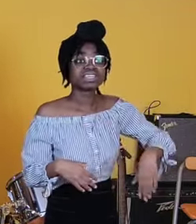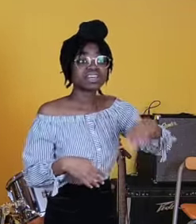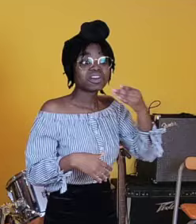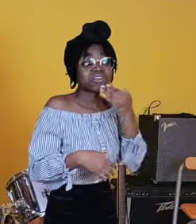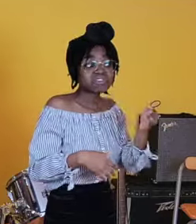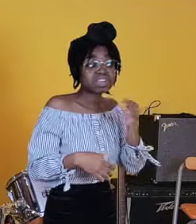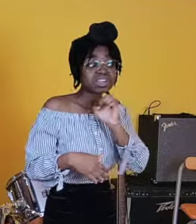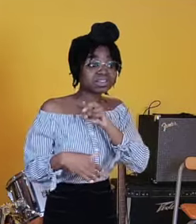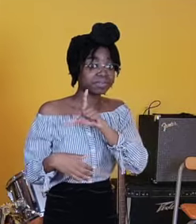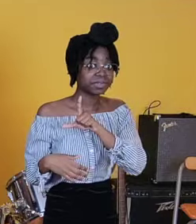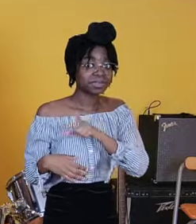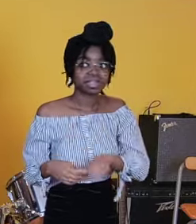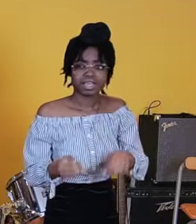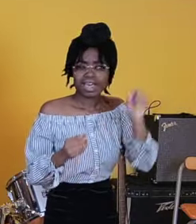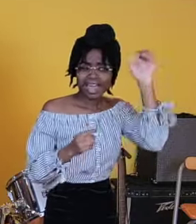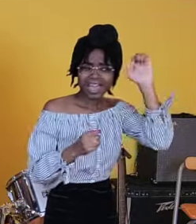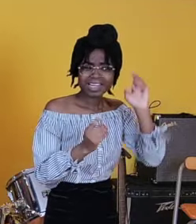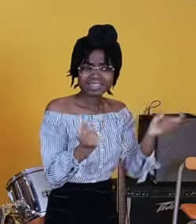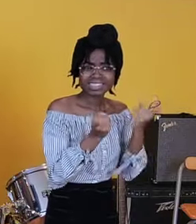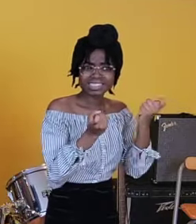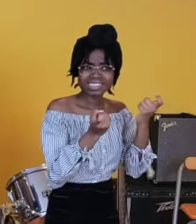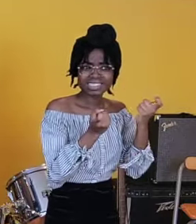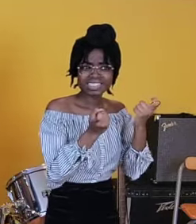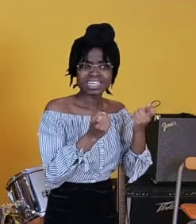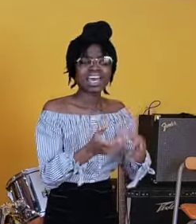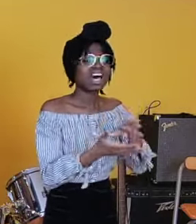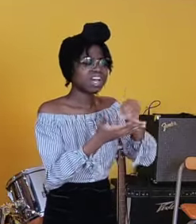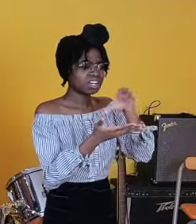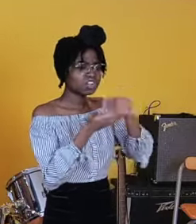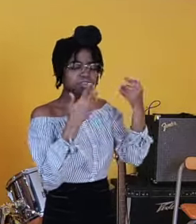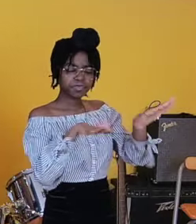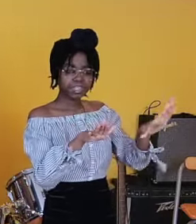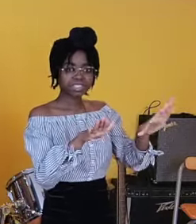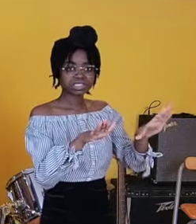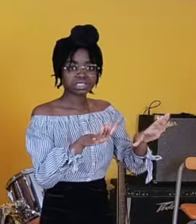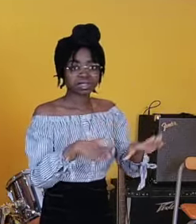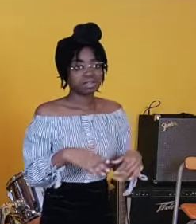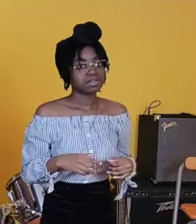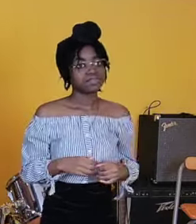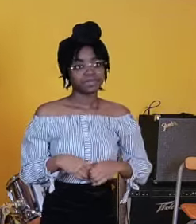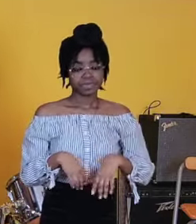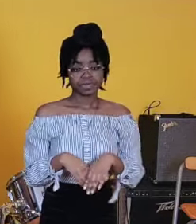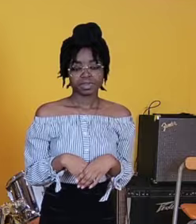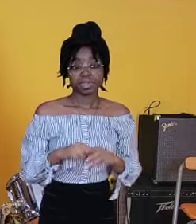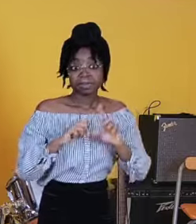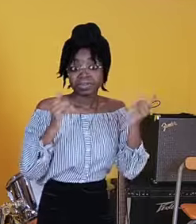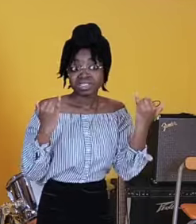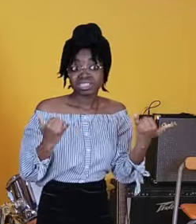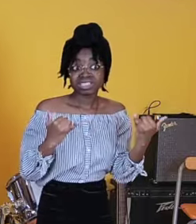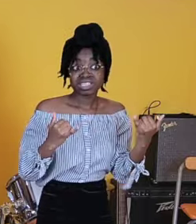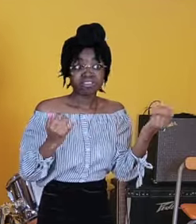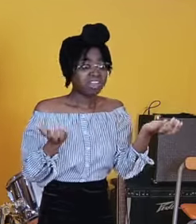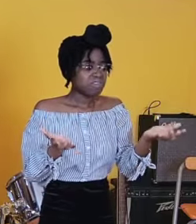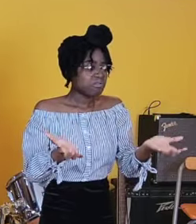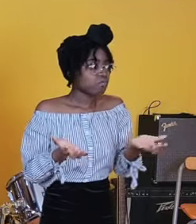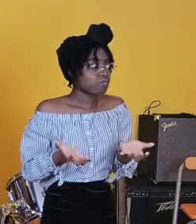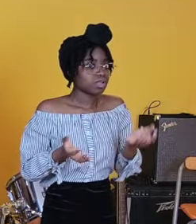today, because of sin, we rather want to dig deeper and deeper into lies, into sin, which is not